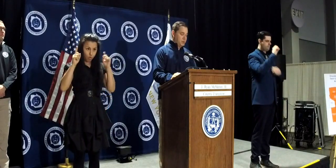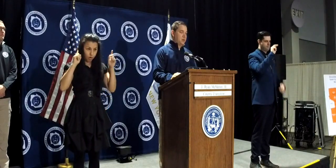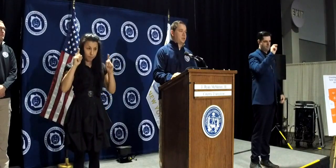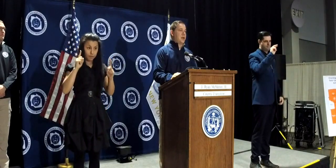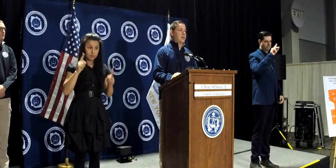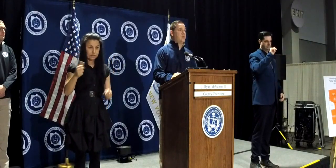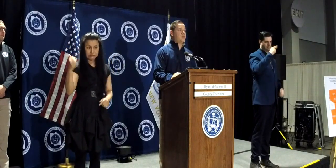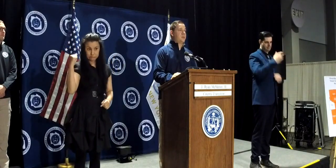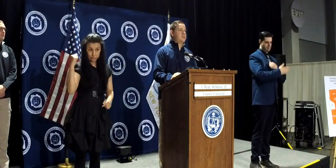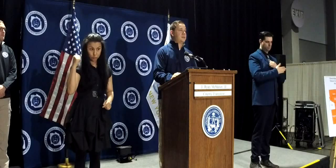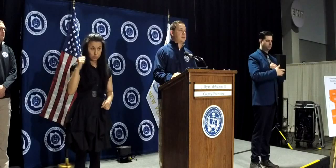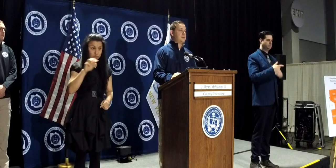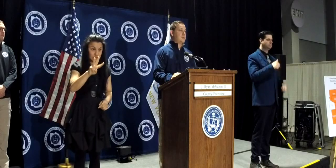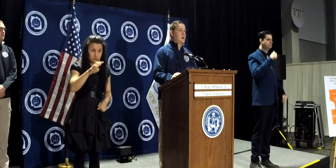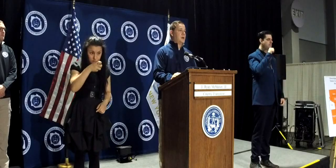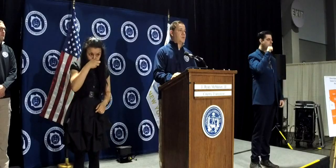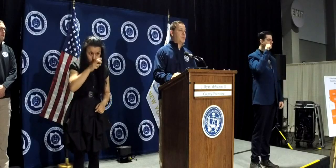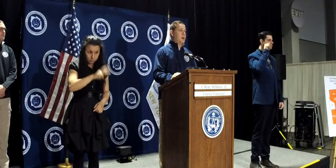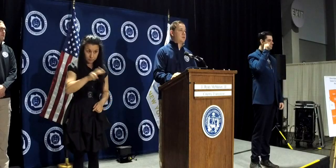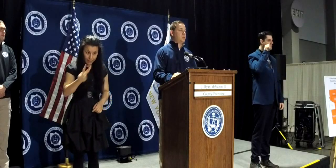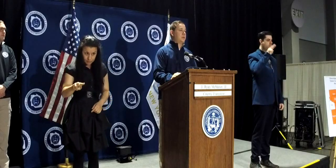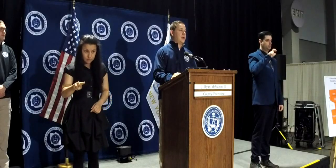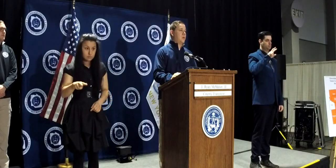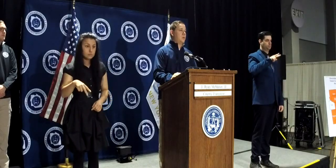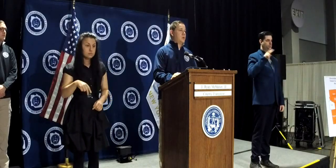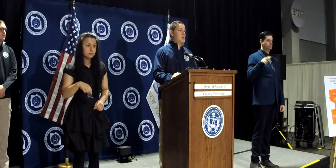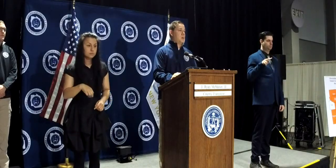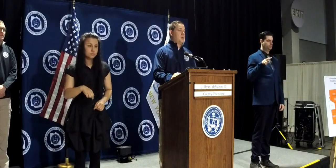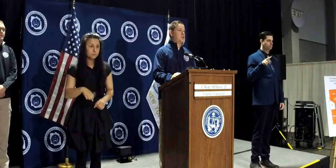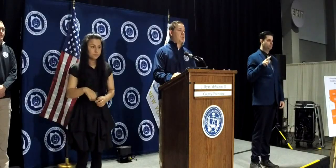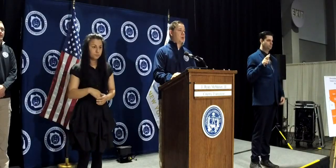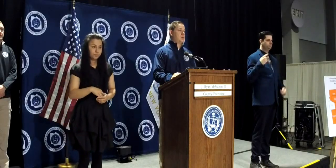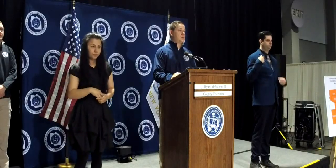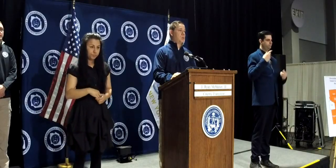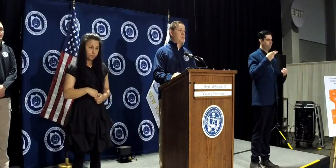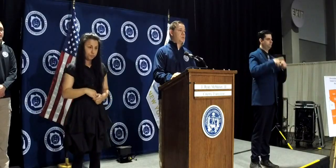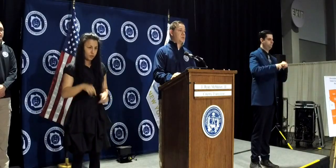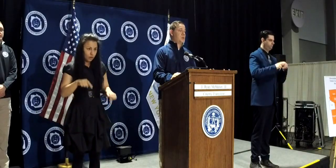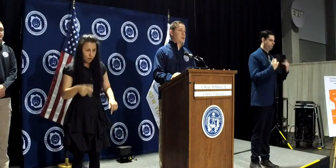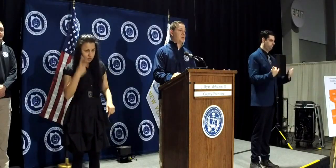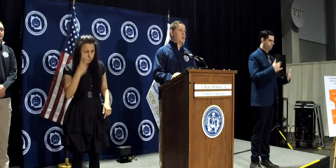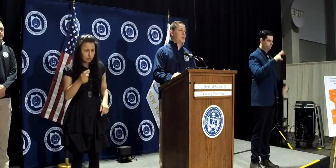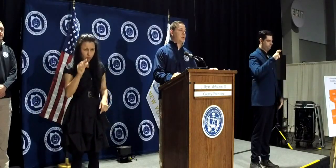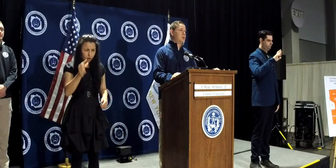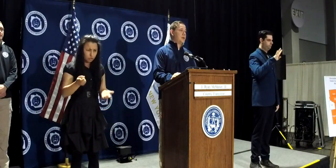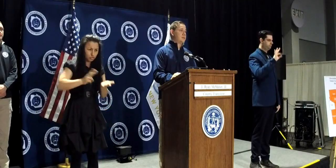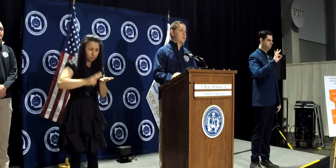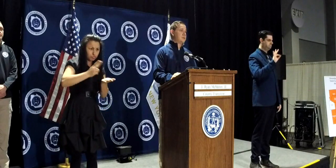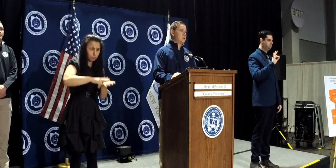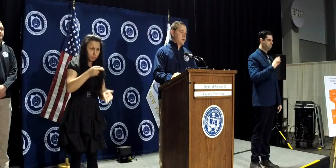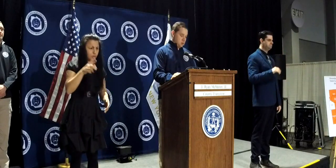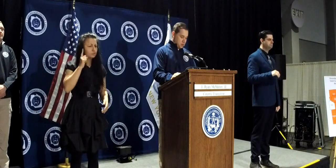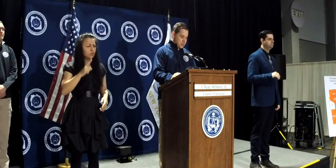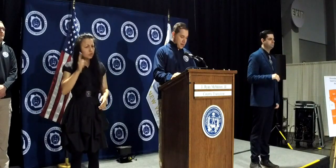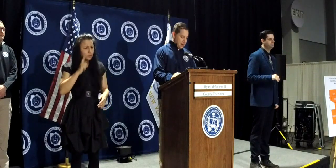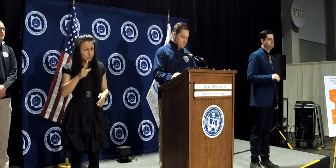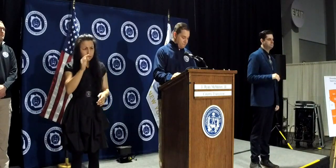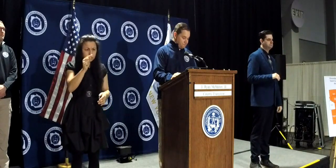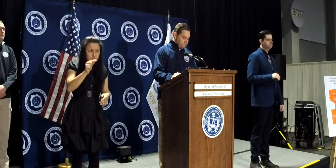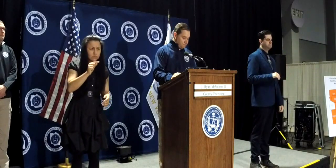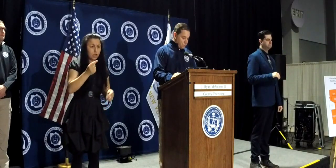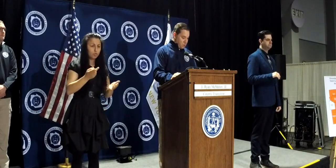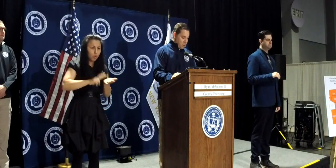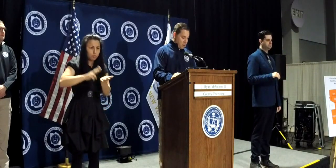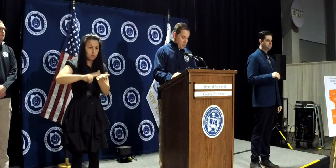This has been a trend that we've been seeing for the past week now, about between 20 and 30 new cases a day.